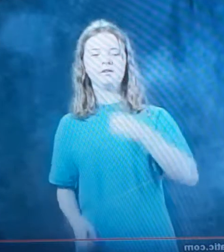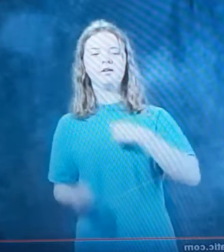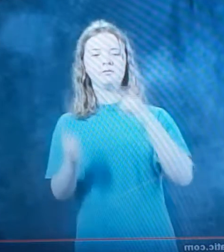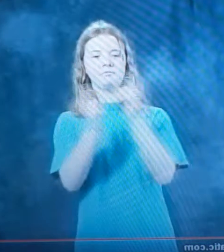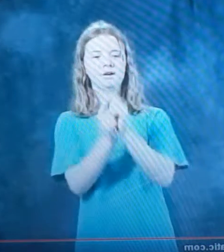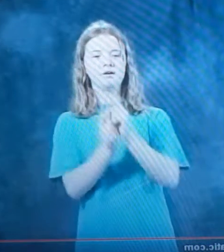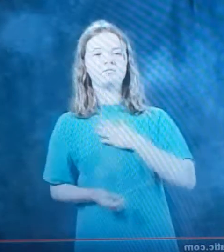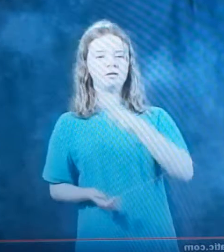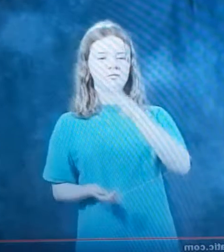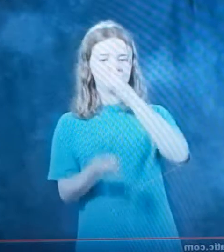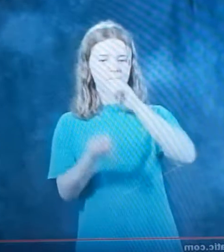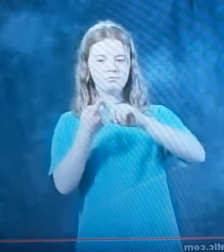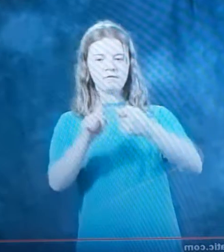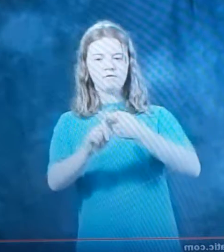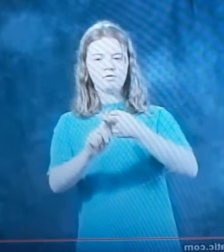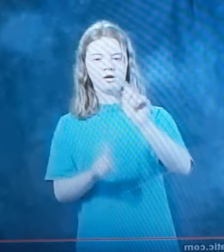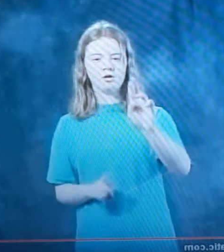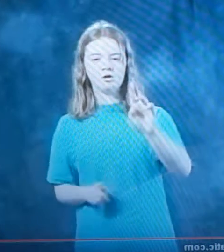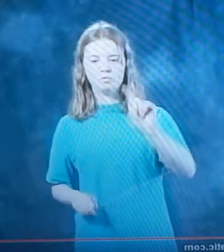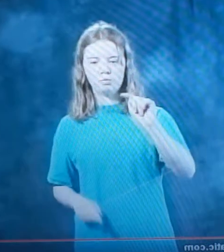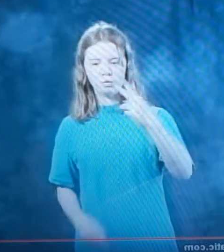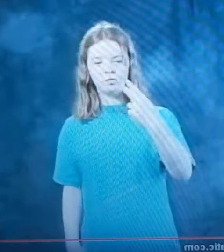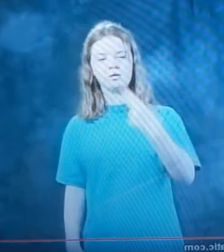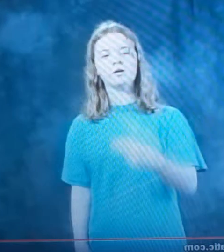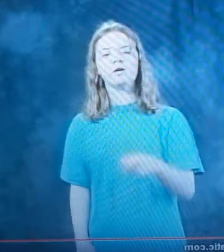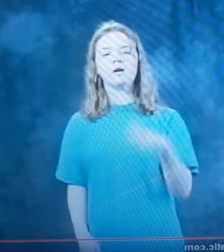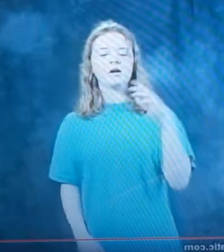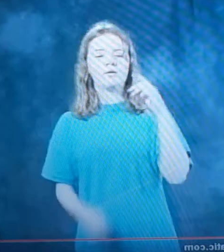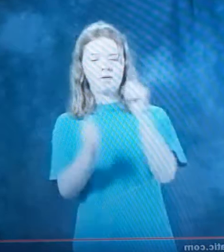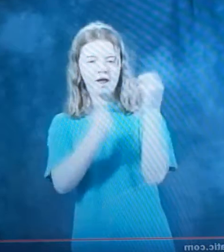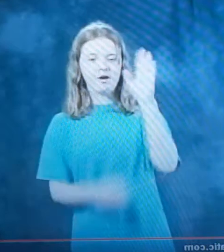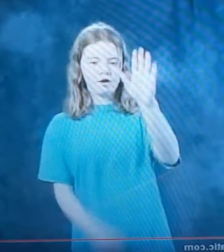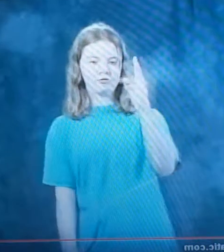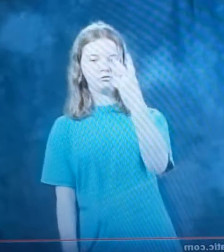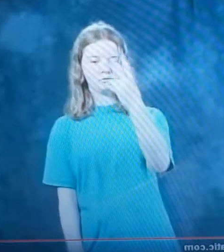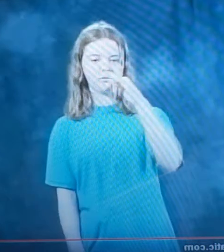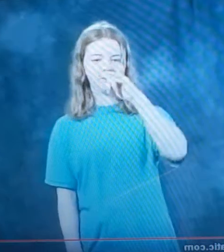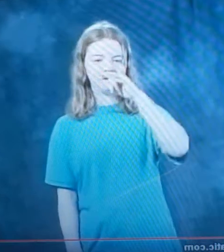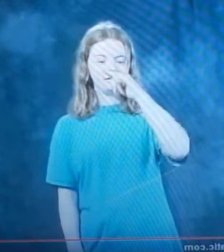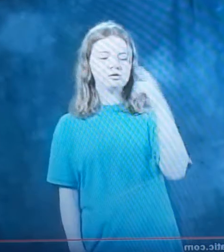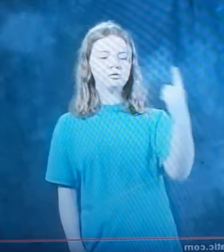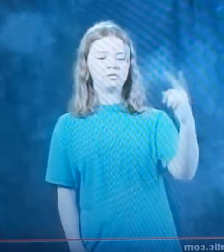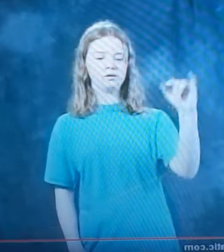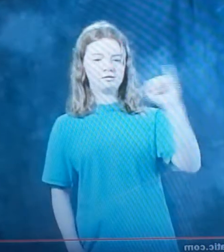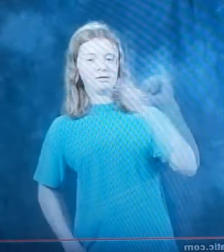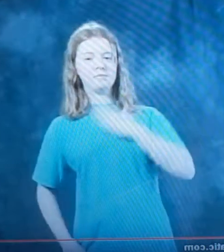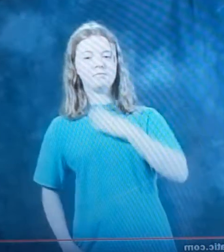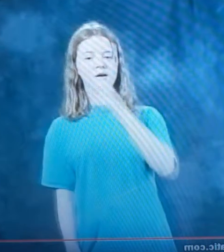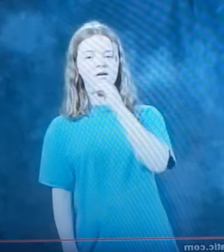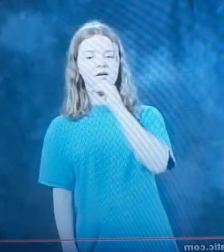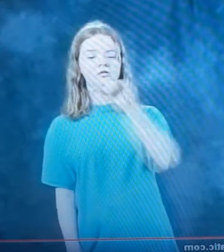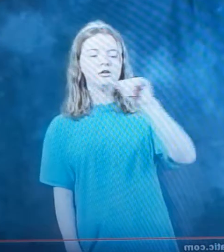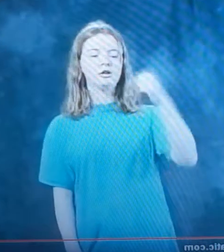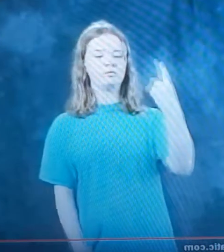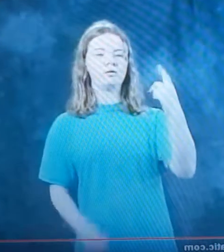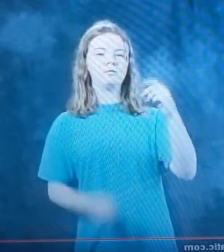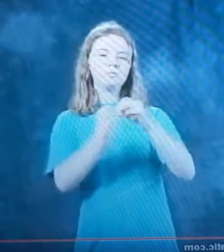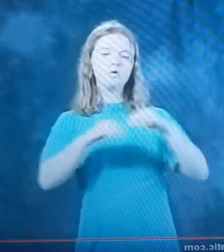Well, when I got to Washington, D.C., I met my mom's friends, Ruth, and her 2 kids. One of her children